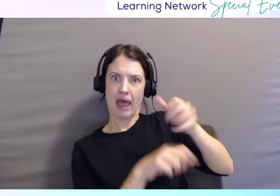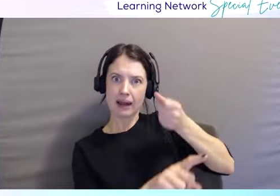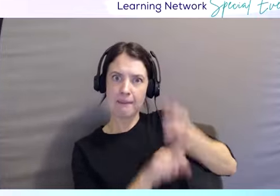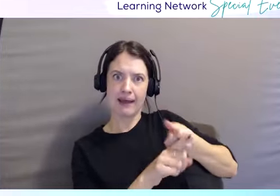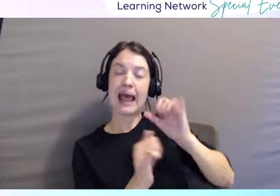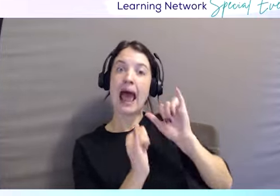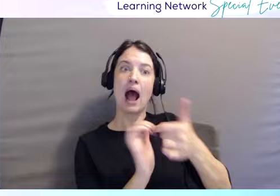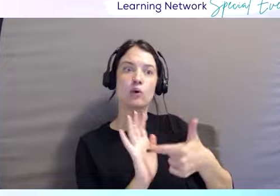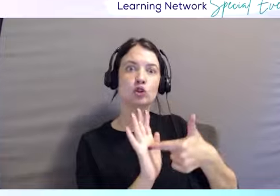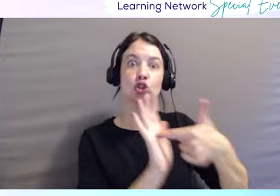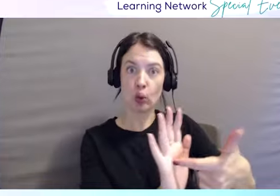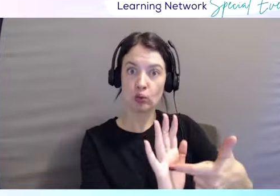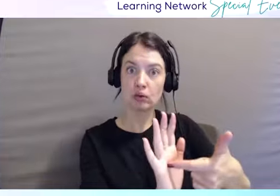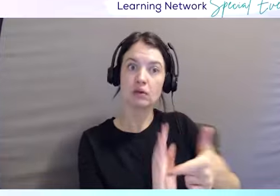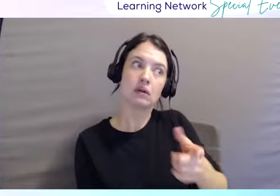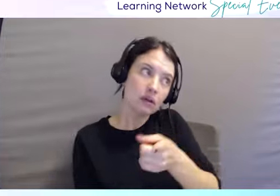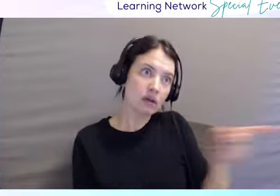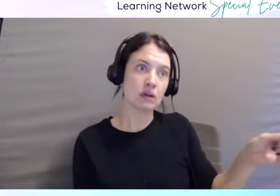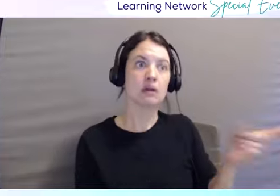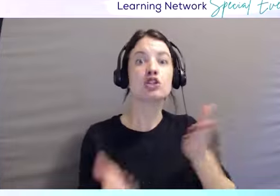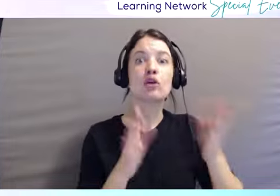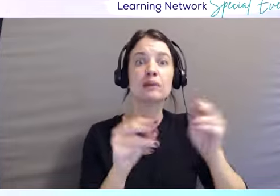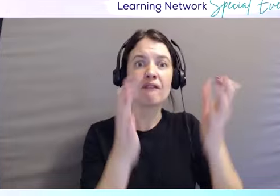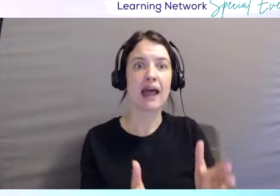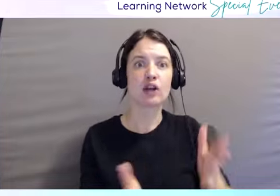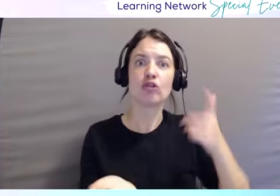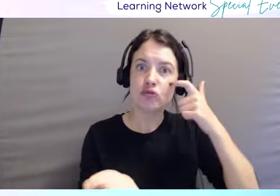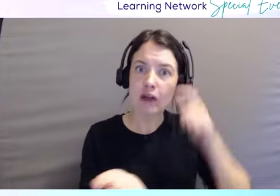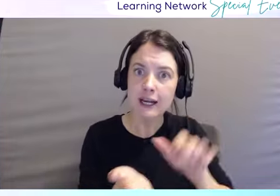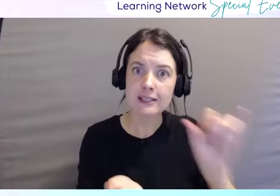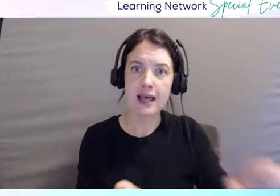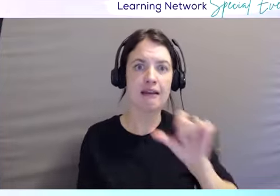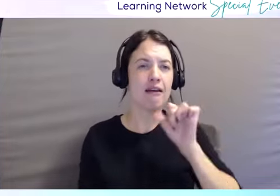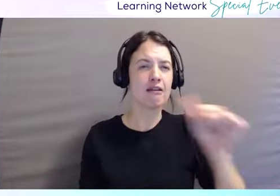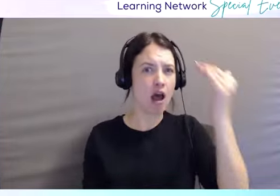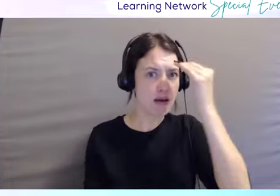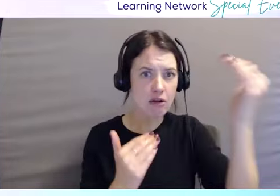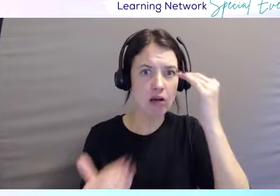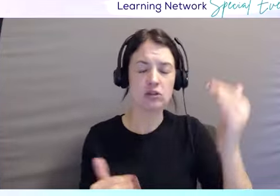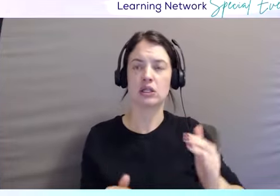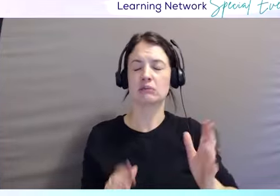in acknowledging the disproportionate rates of violence and substance use experienced by many Indigenous